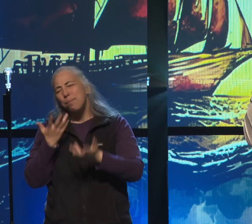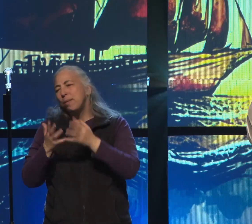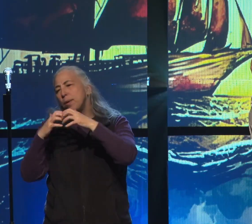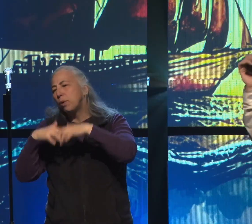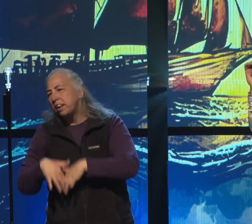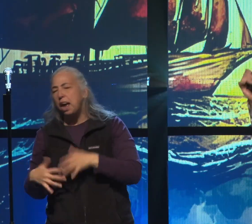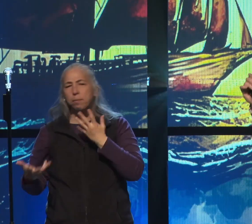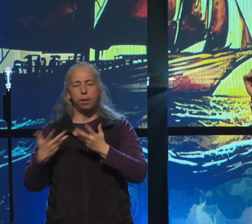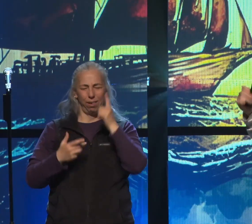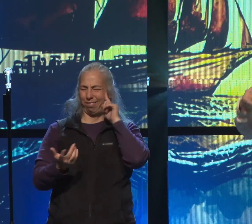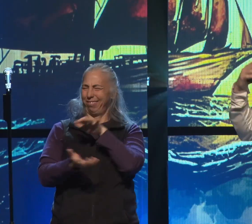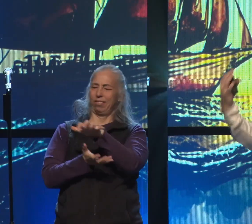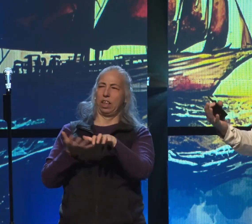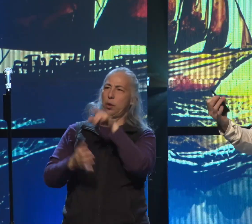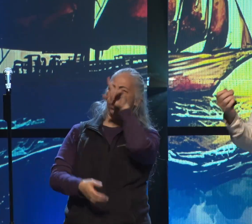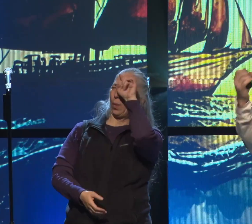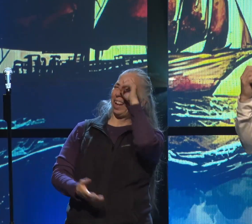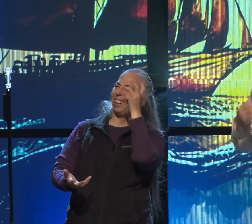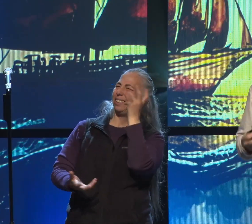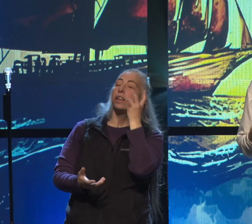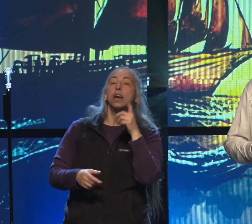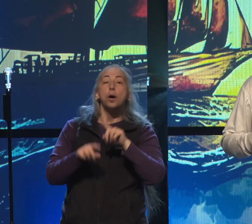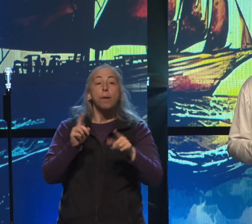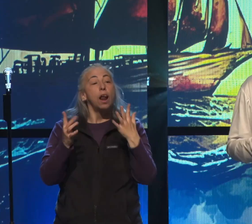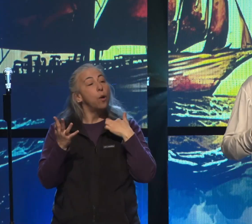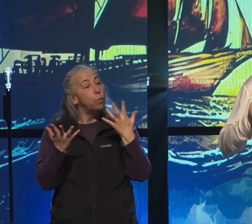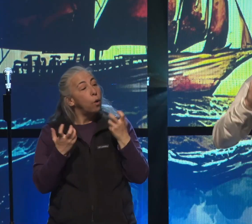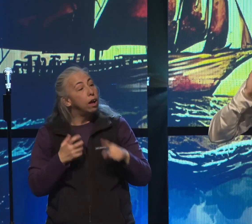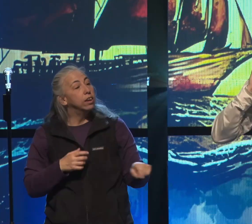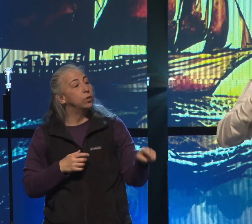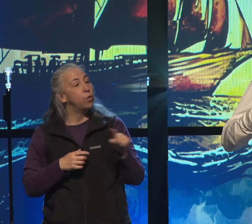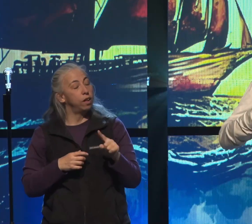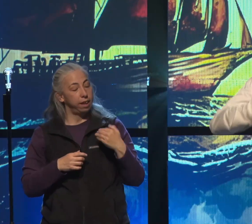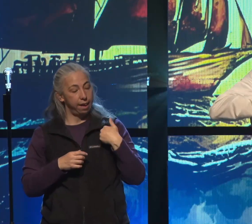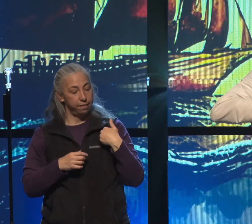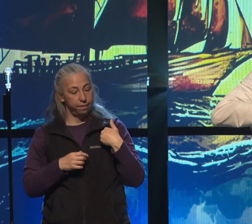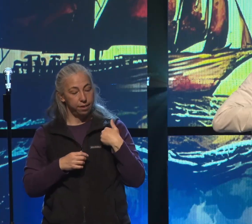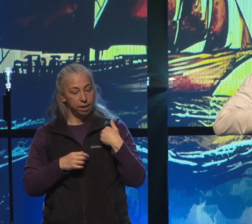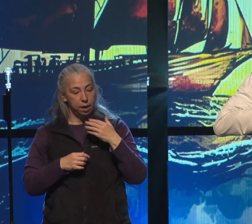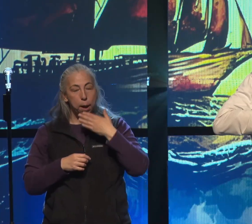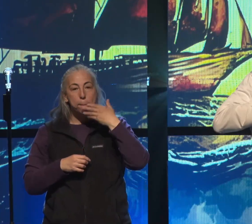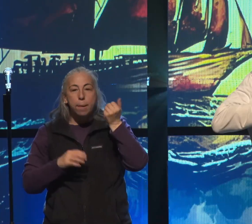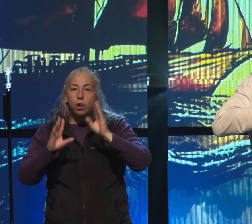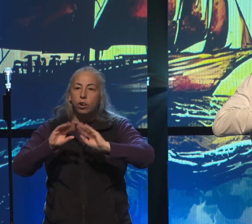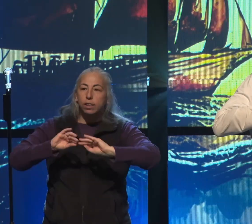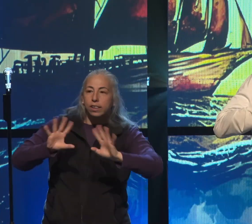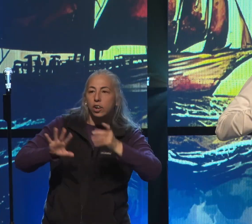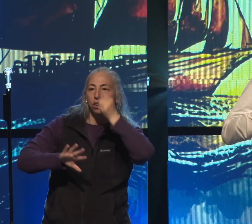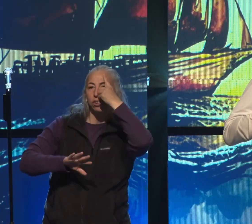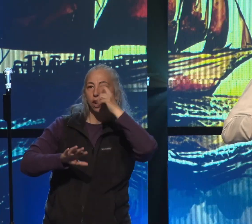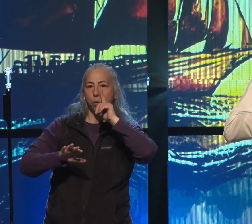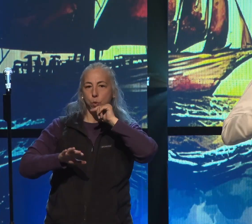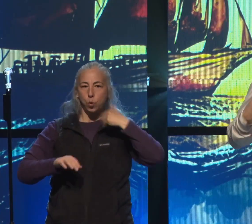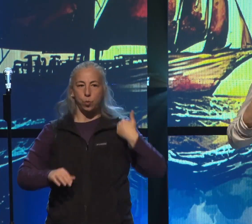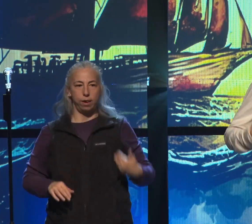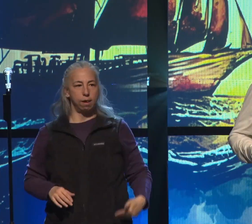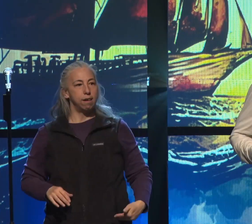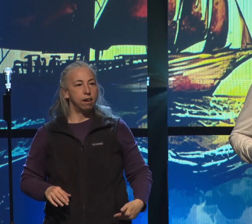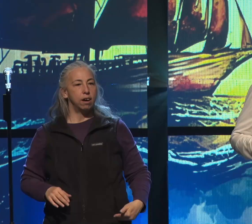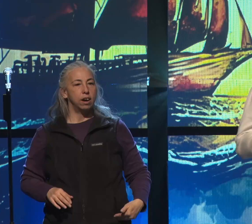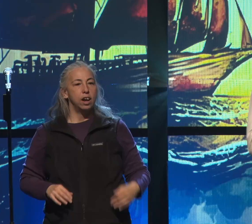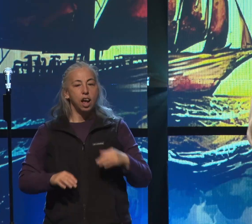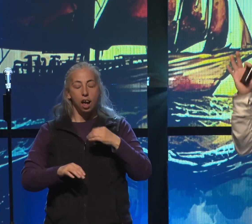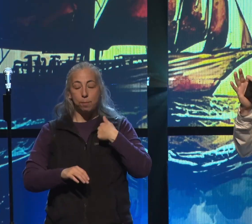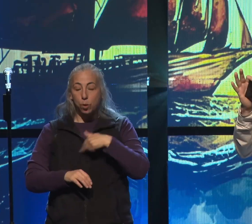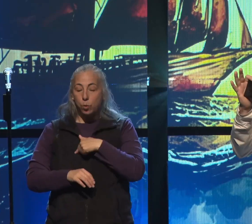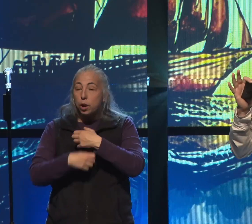it's so that we could all gain a better, clearer understanding of the self, of who we are as people, created in the image